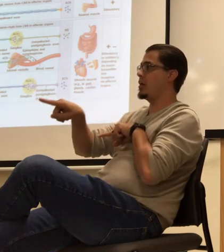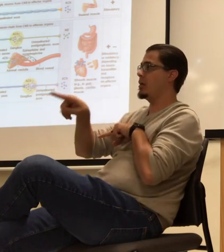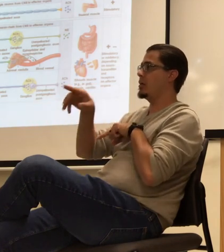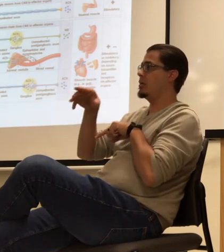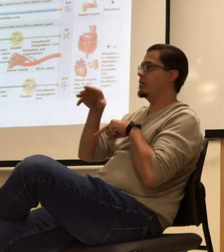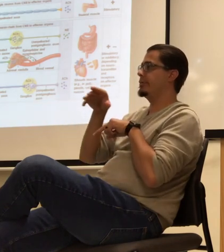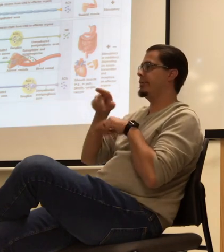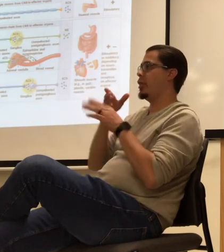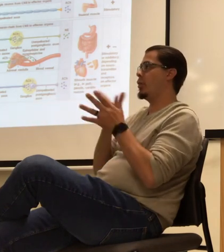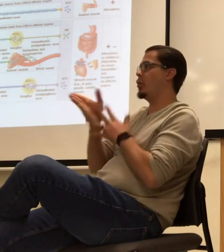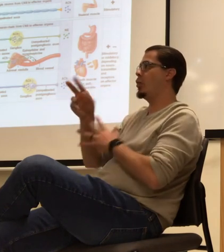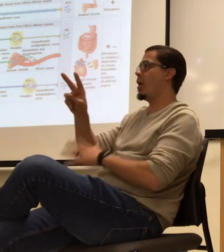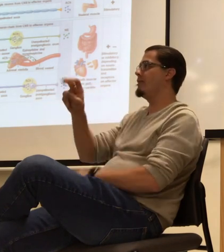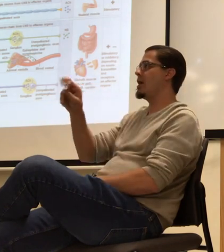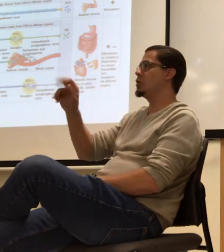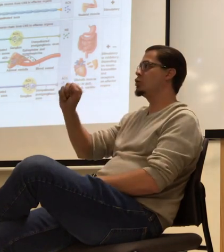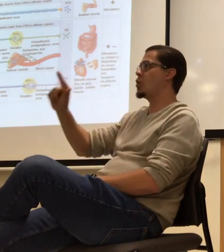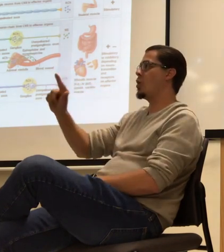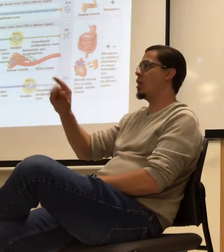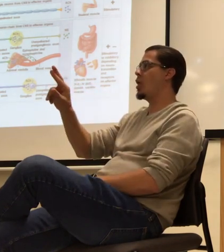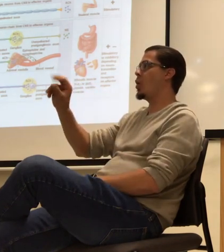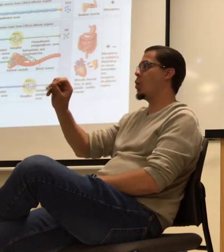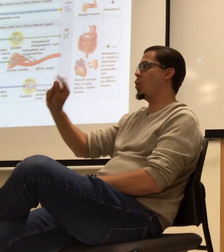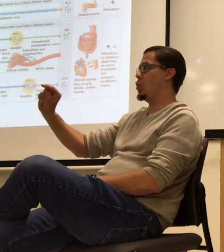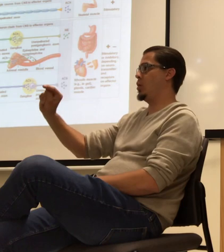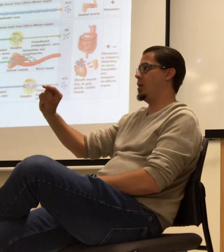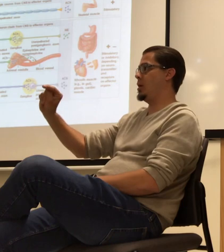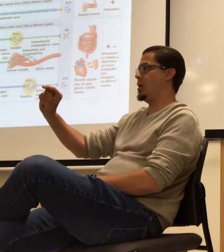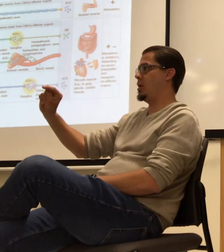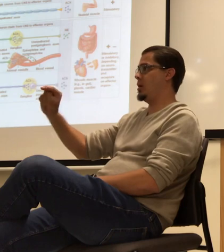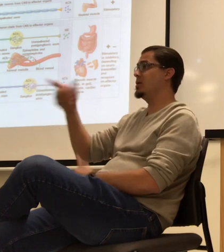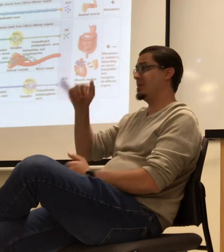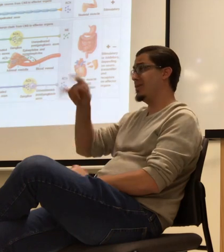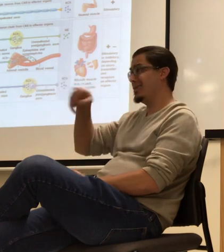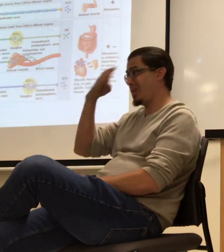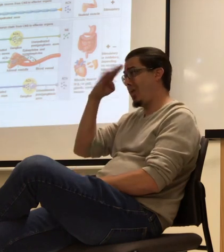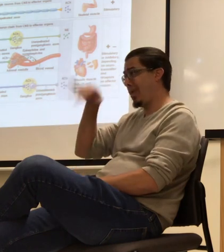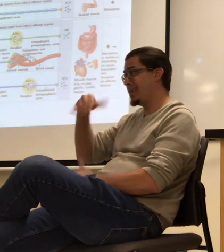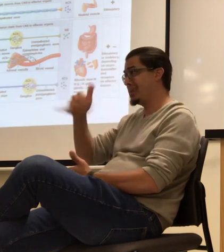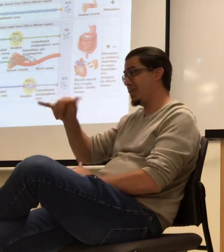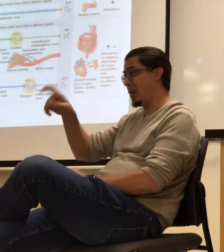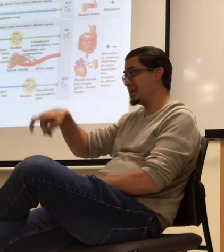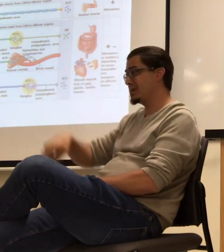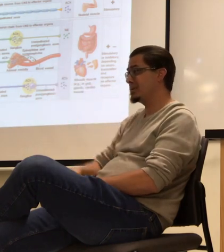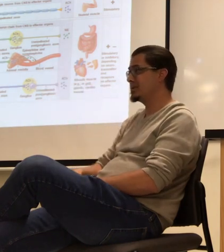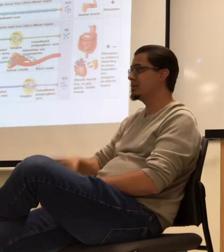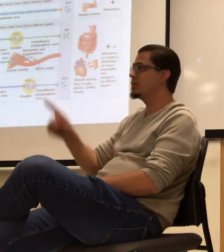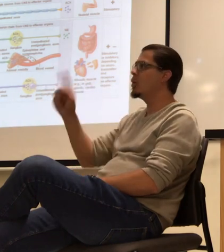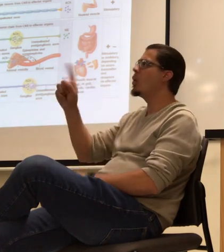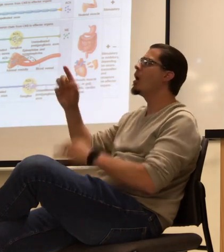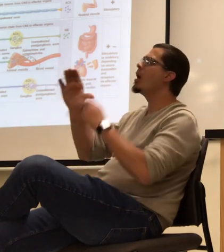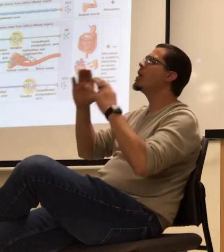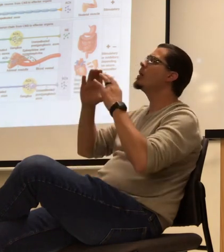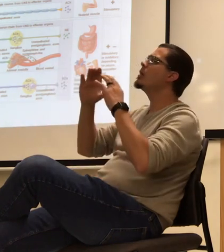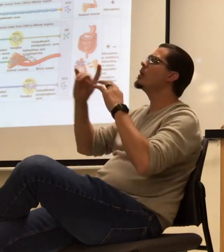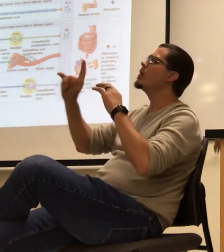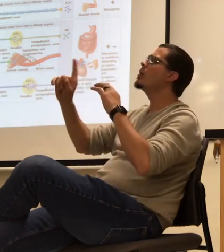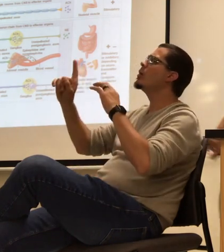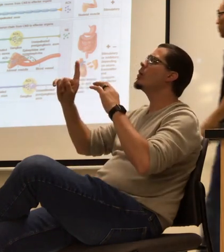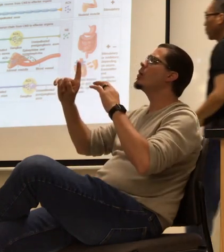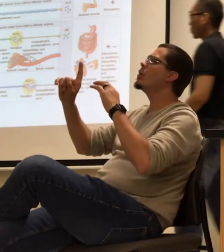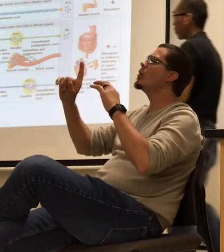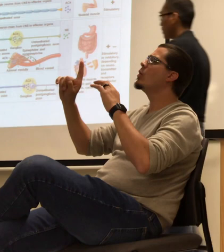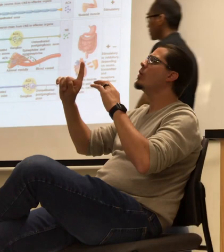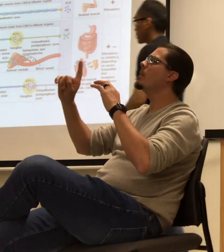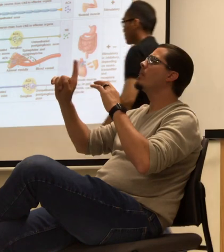ventral root there. Okay, so you still have to know that. Where are the cell bodies of